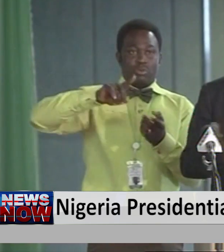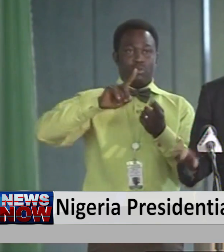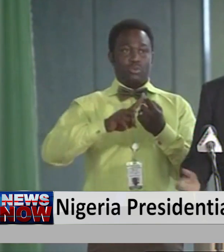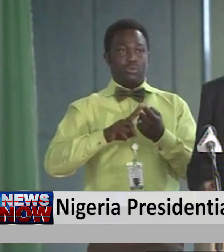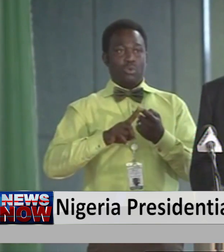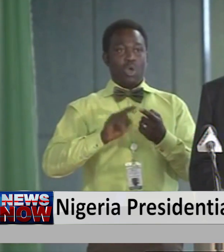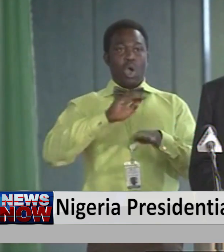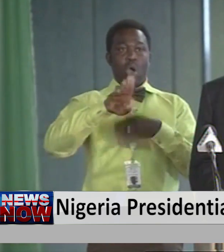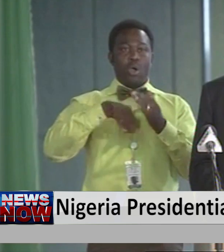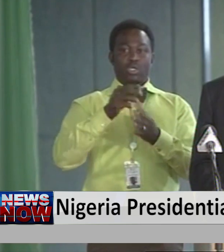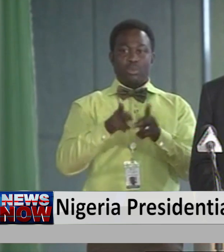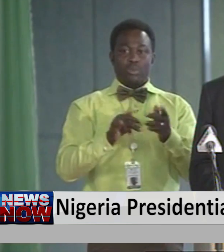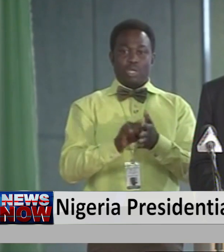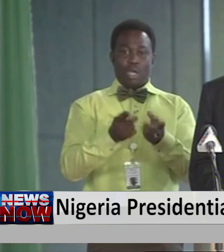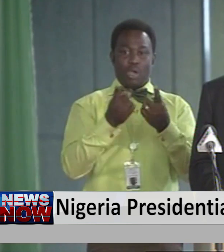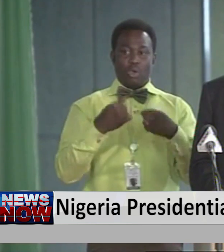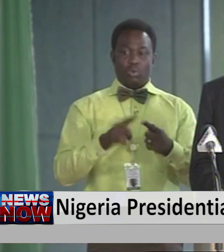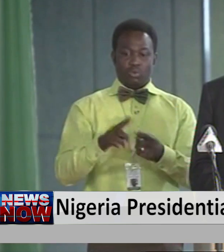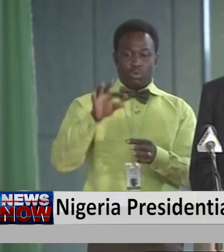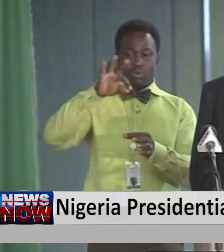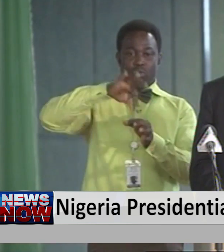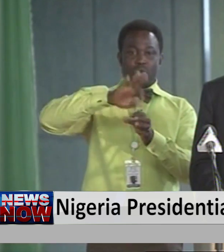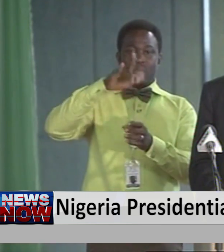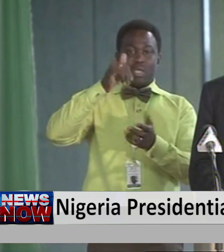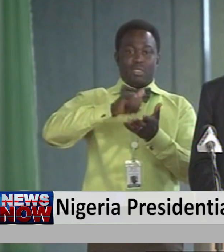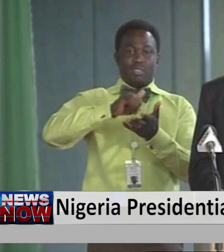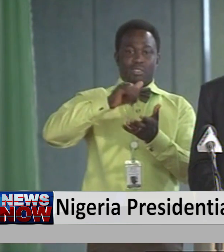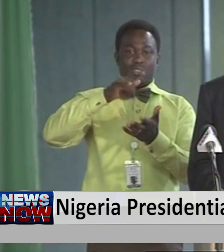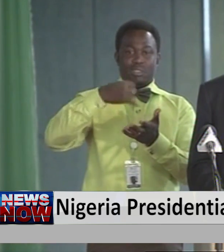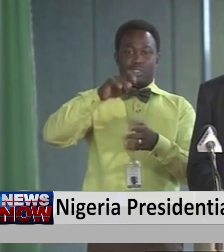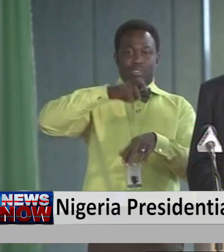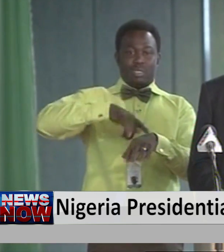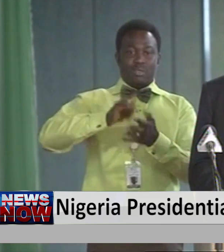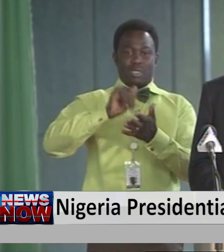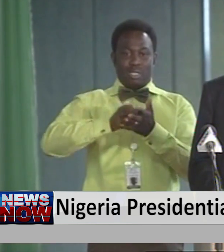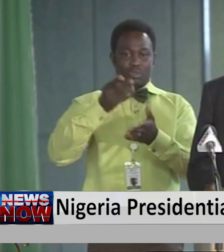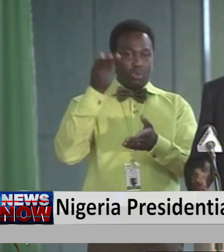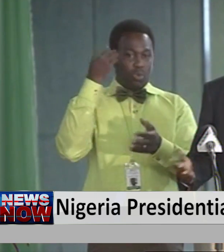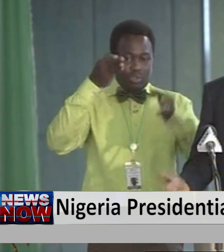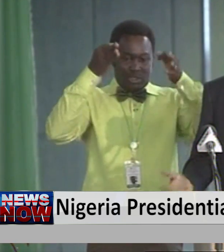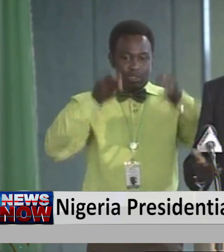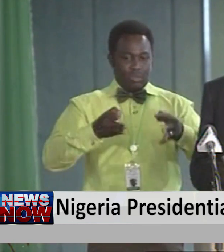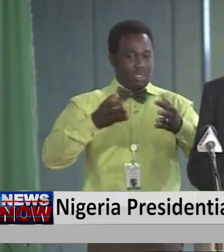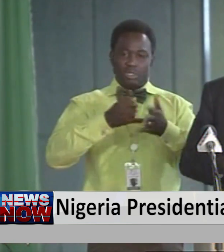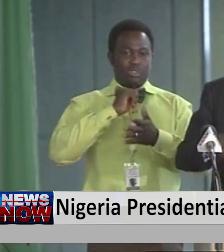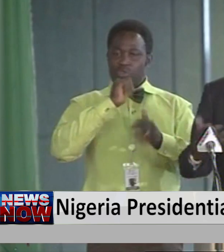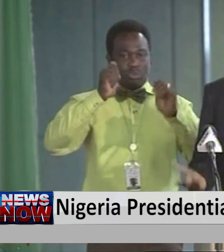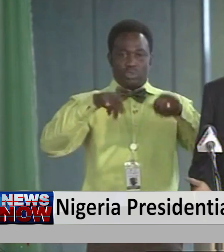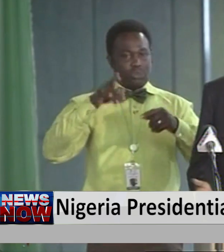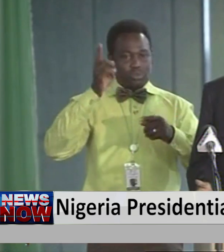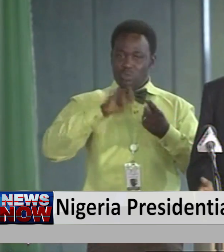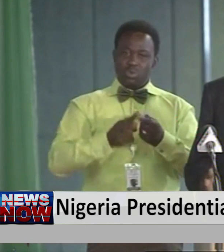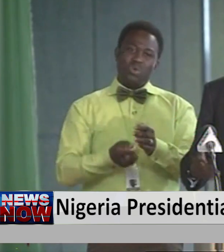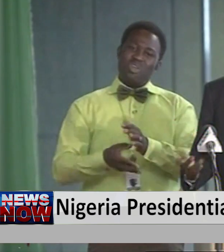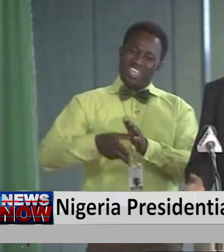to all the people that came to vote. And by the time that was determined, it was no longer possible to